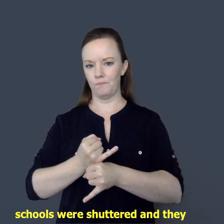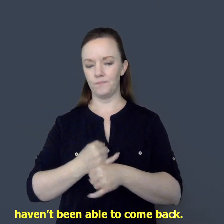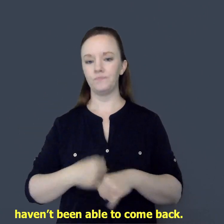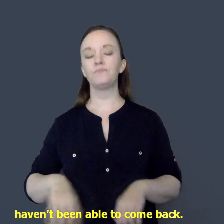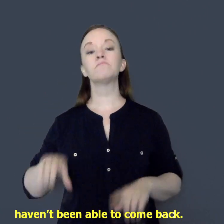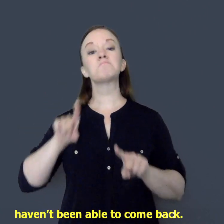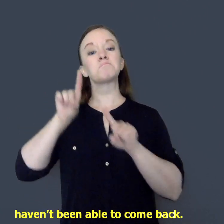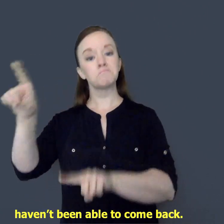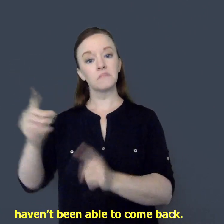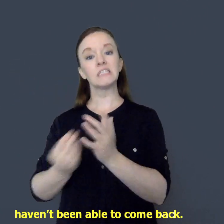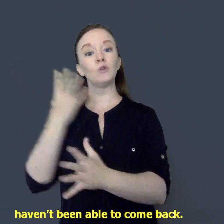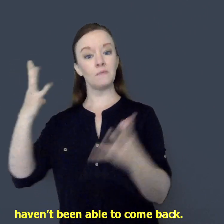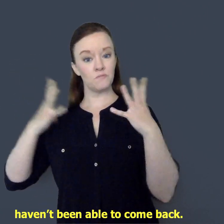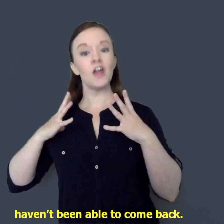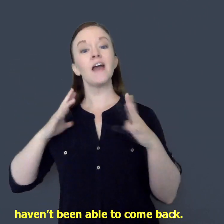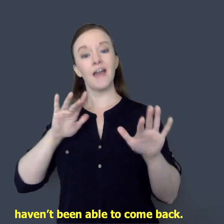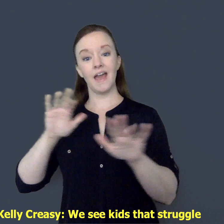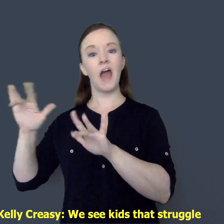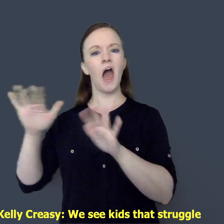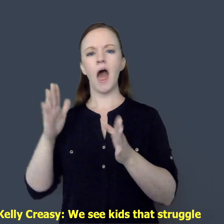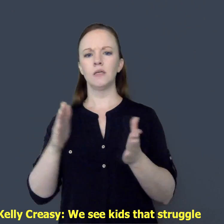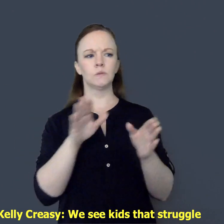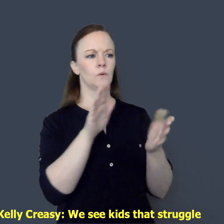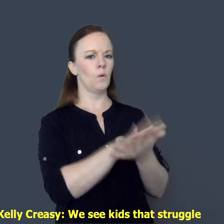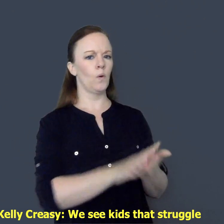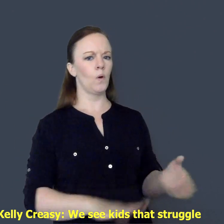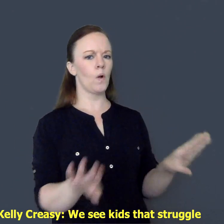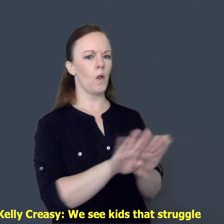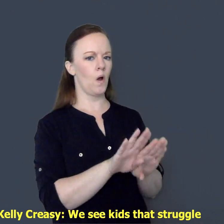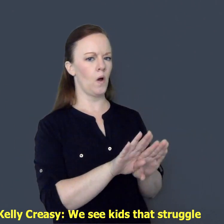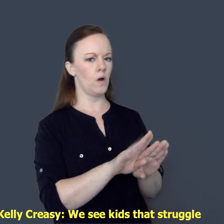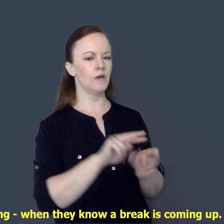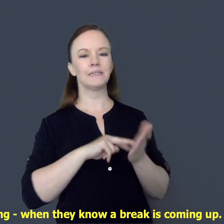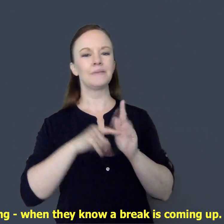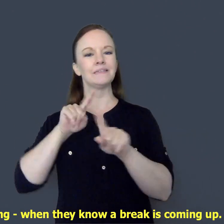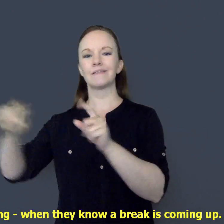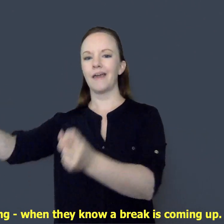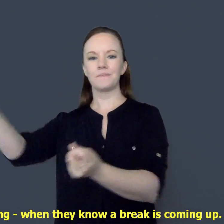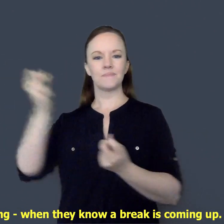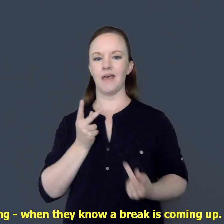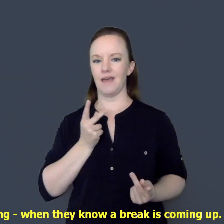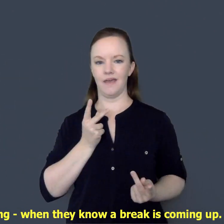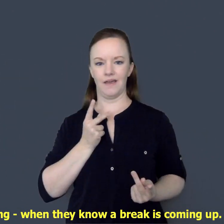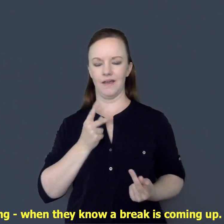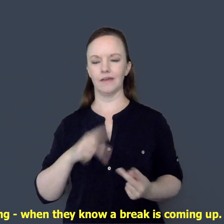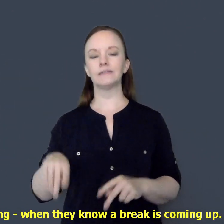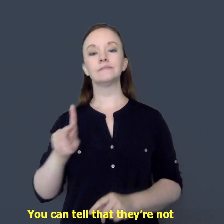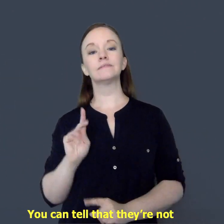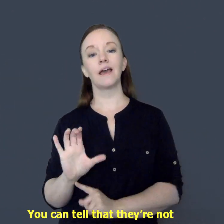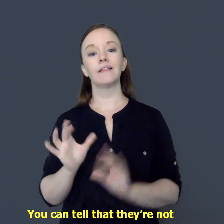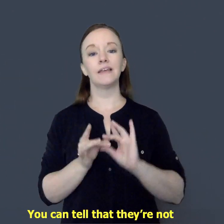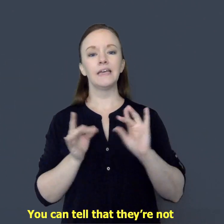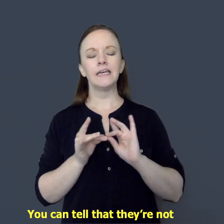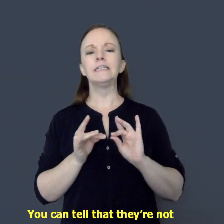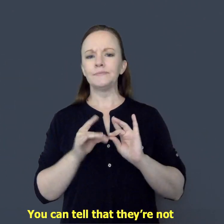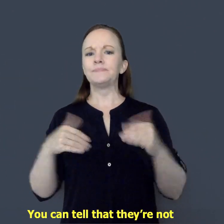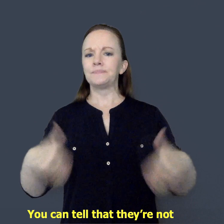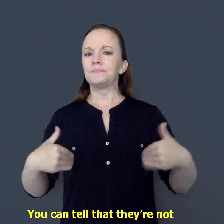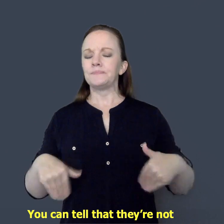haven't been able to come back. We see kids that struggle, you know, during when they know a break's coming up. You can tell that they're